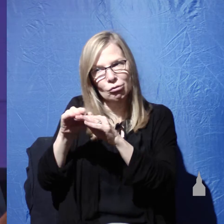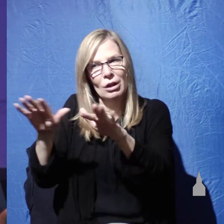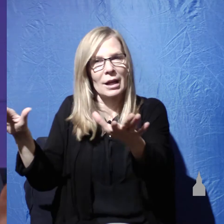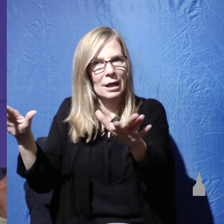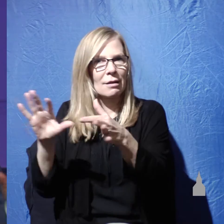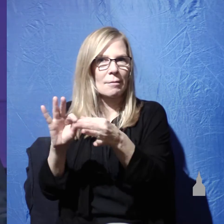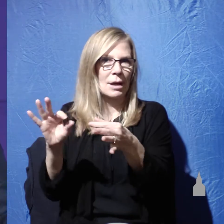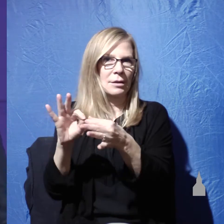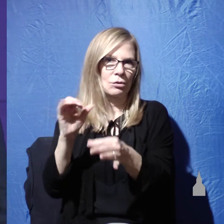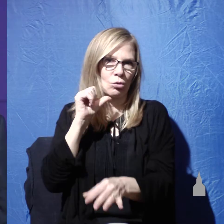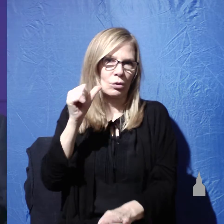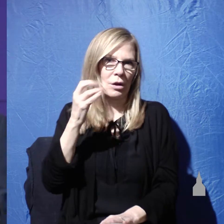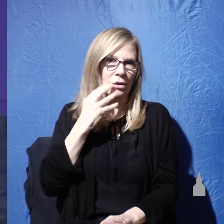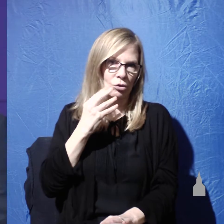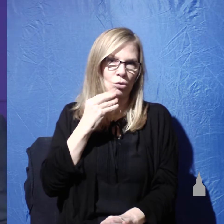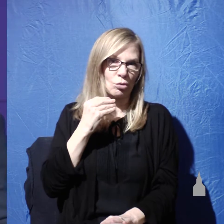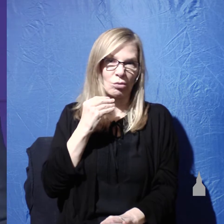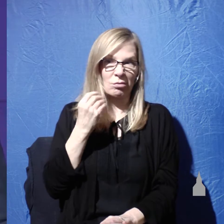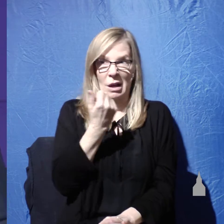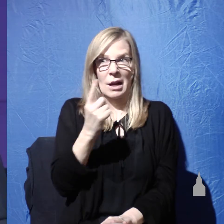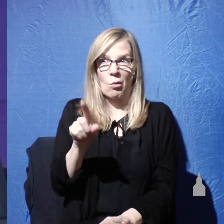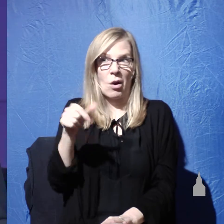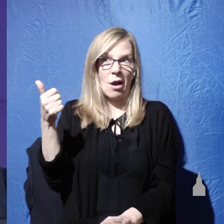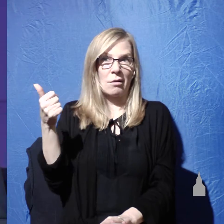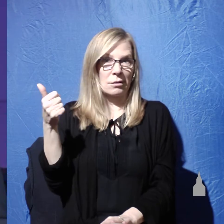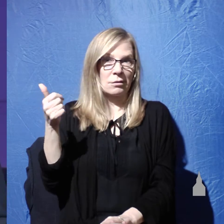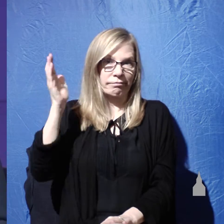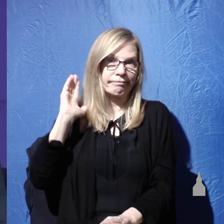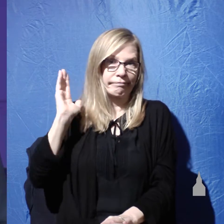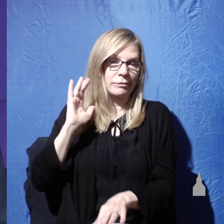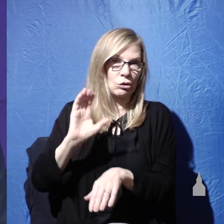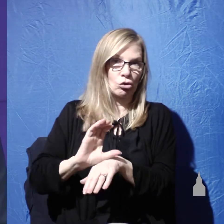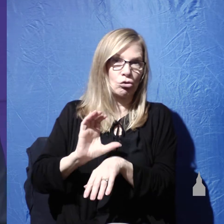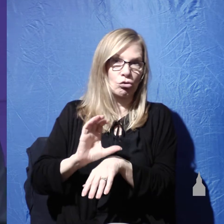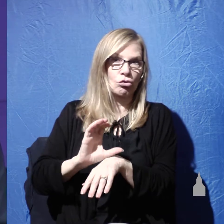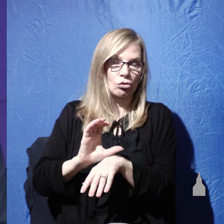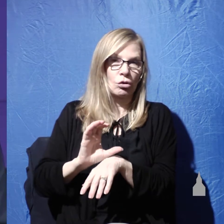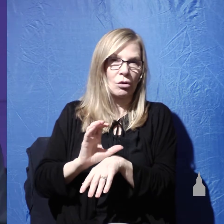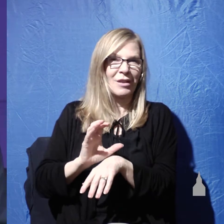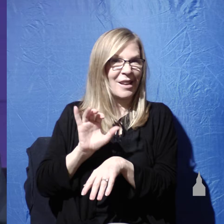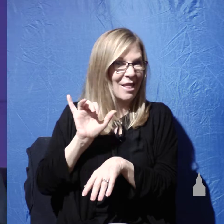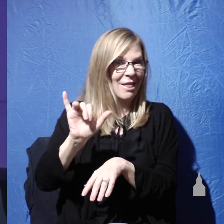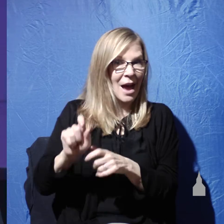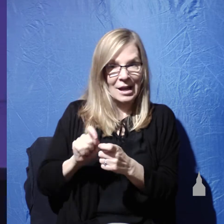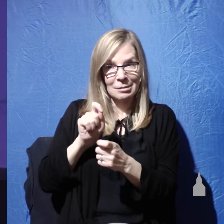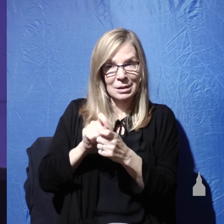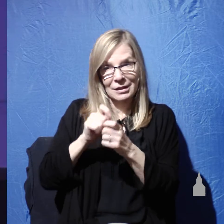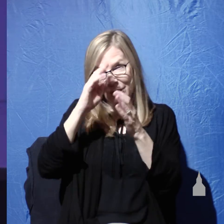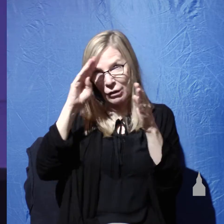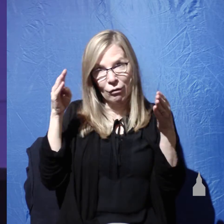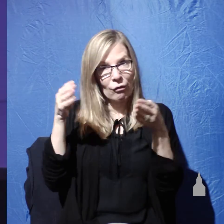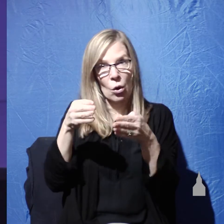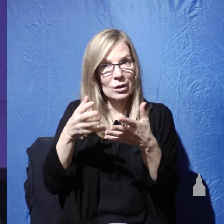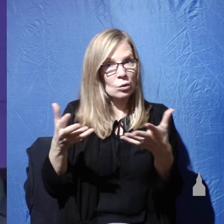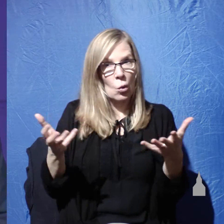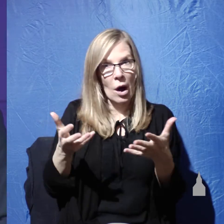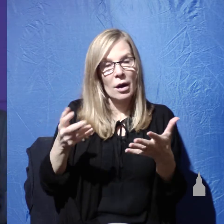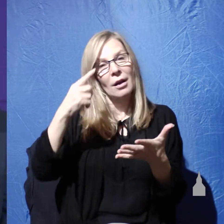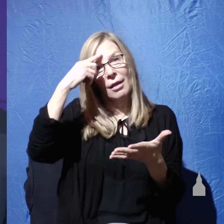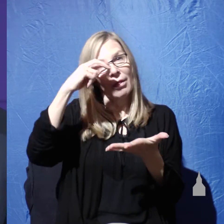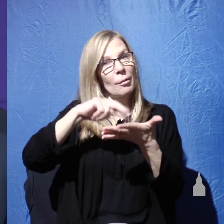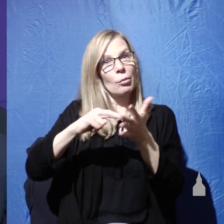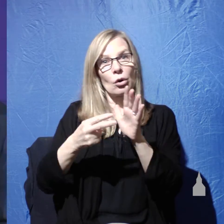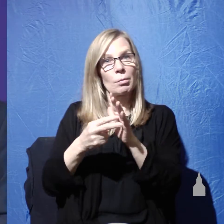to Gentiles than anyone else in the early church. And what this specific focus on Acts tells us is that the purpose